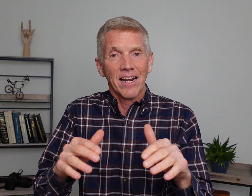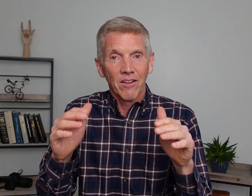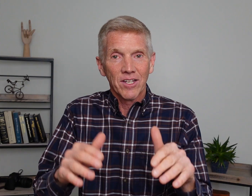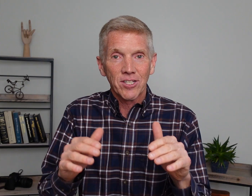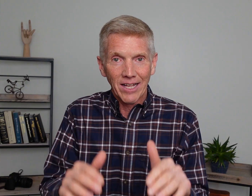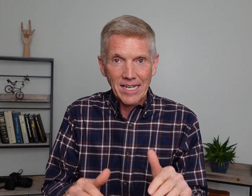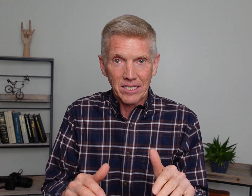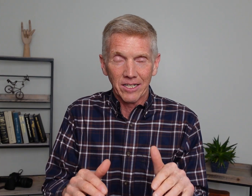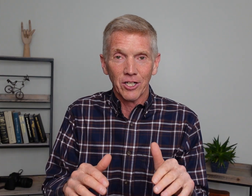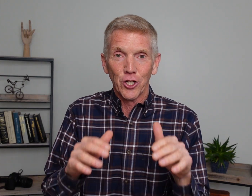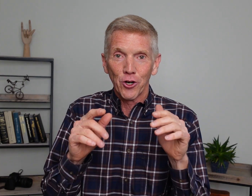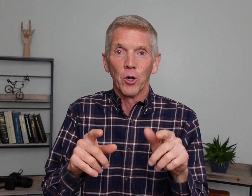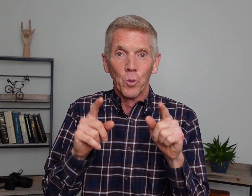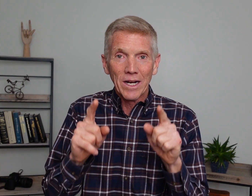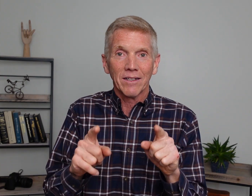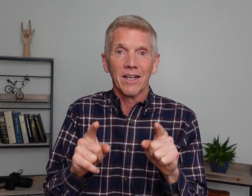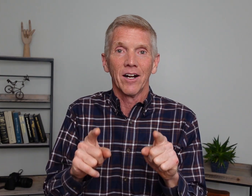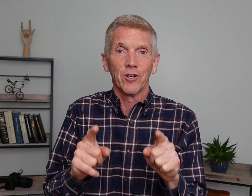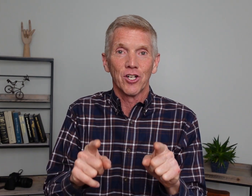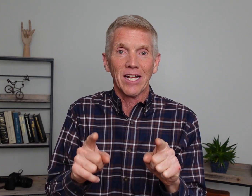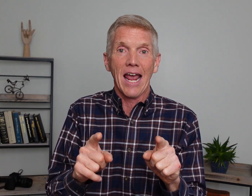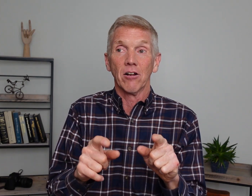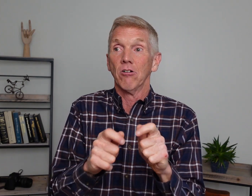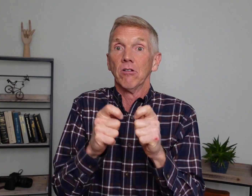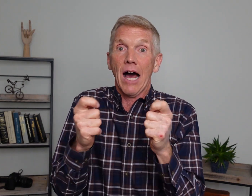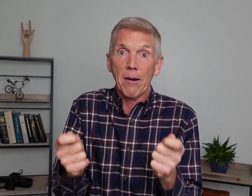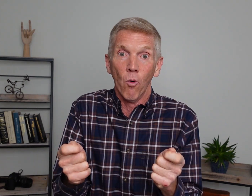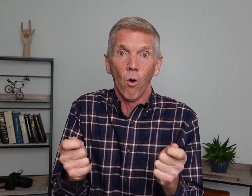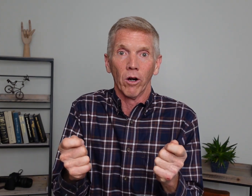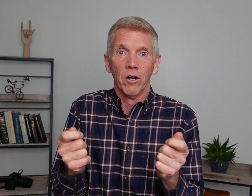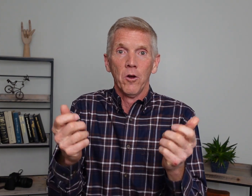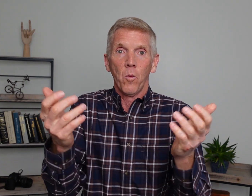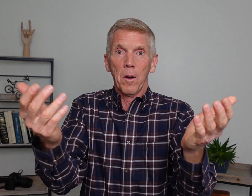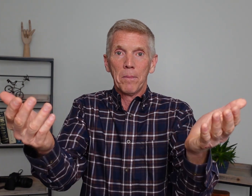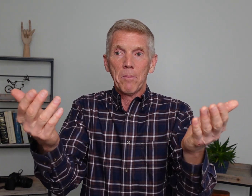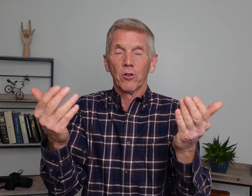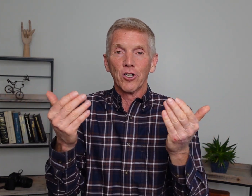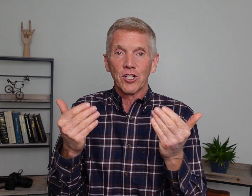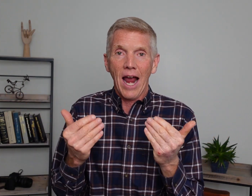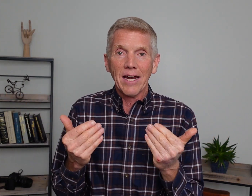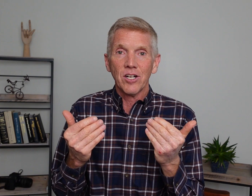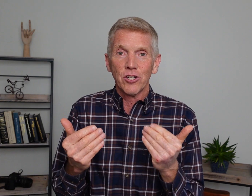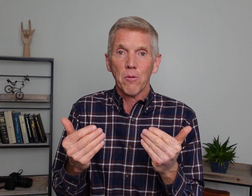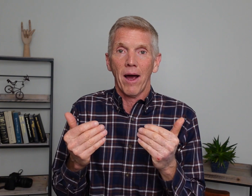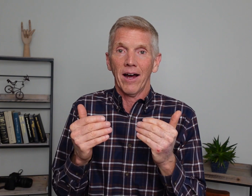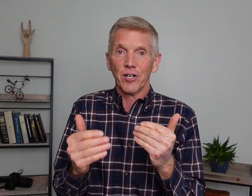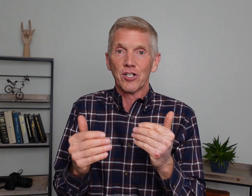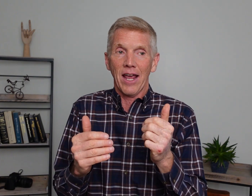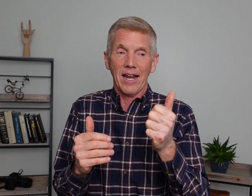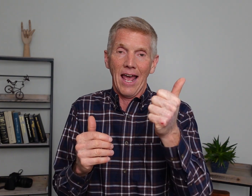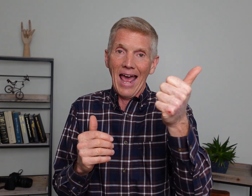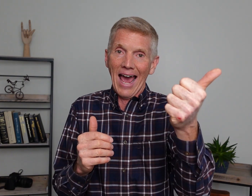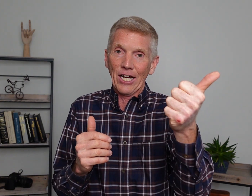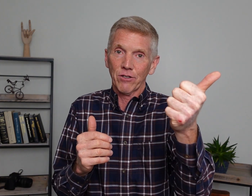of this lesson, you're going to really understand a lot more when people are signing to you by understanding action